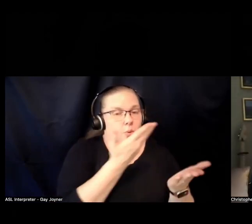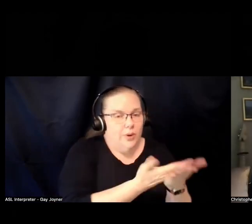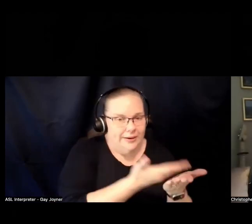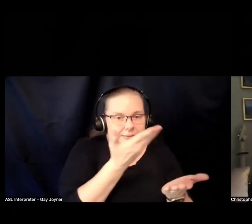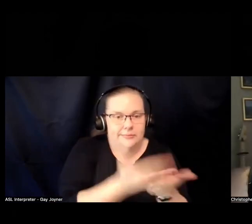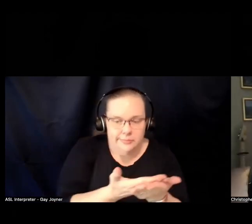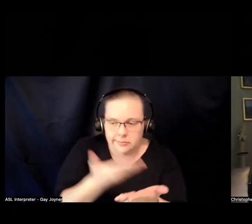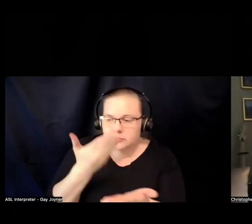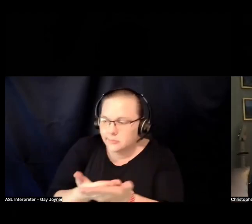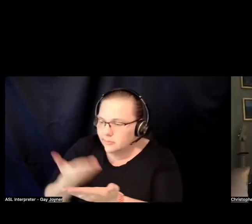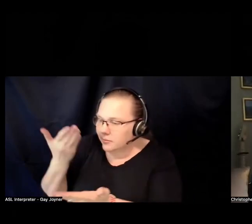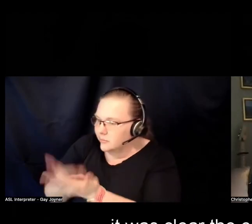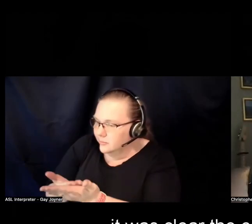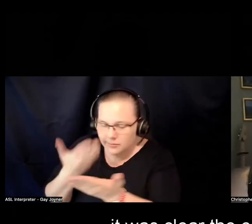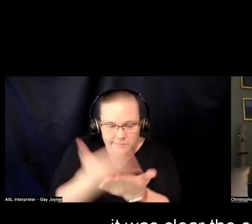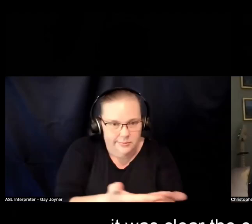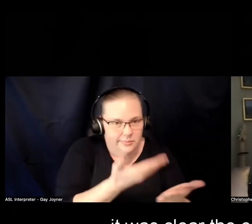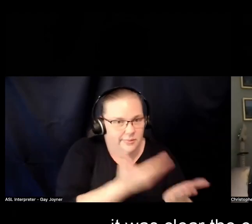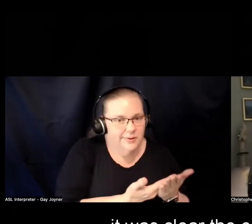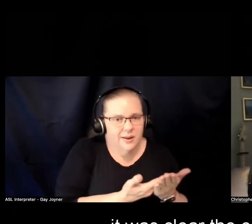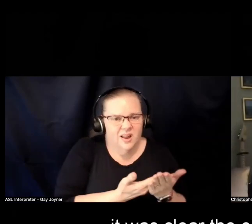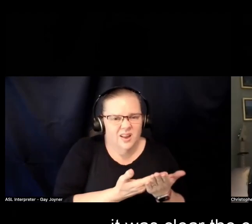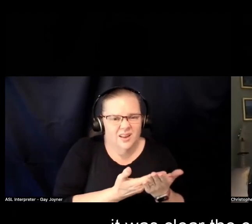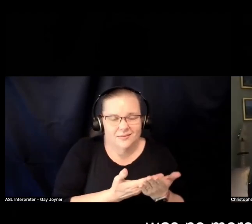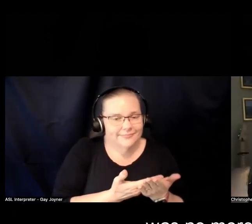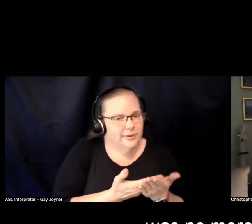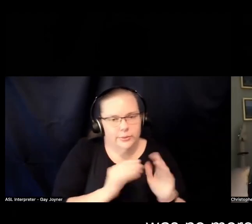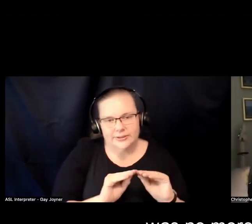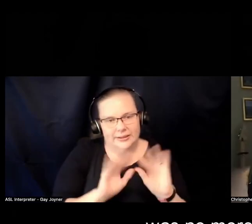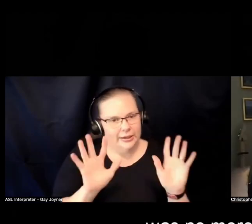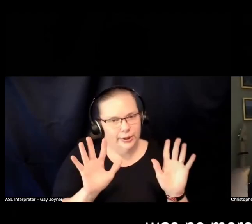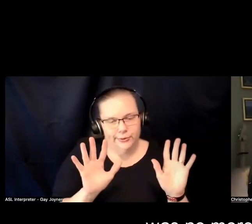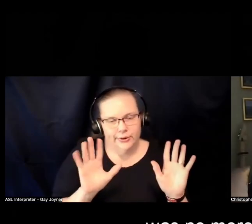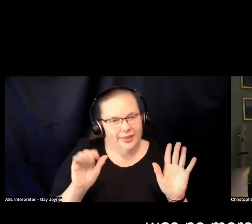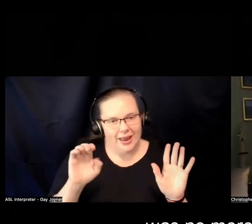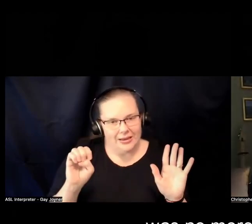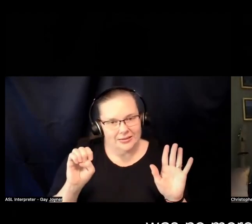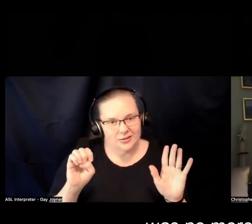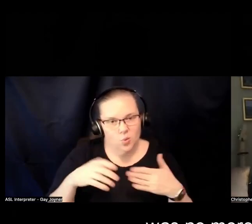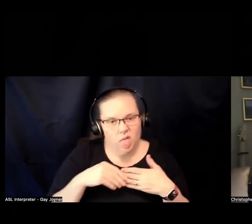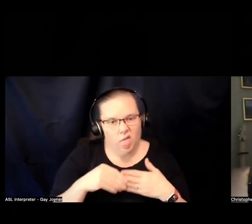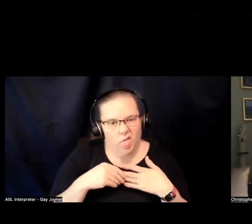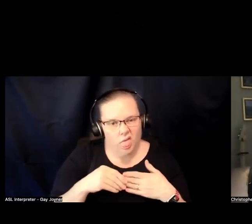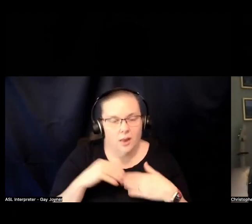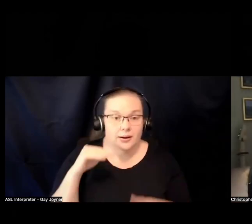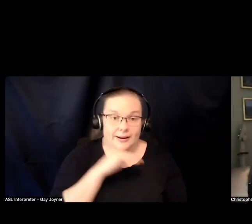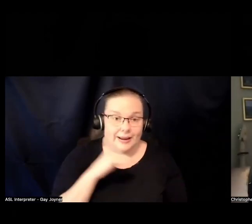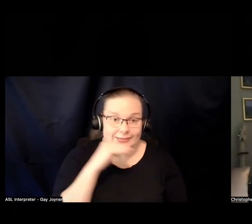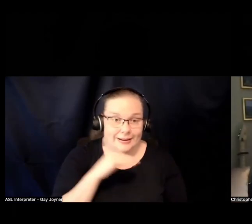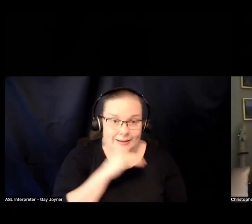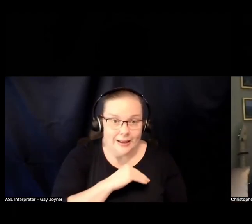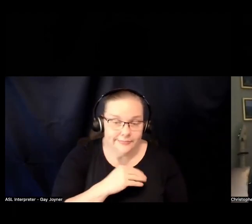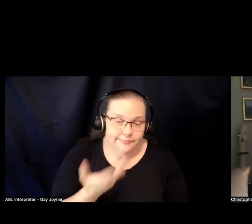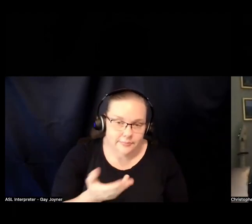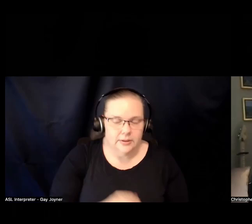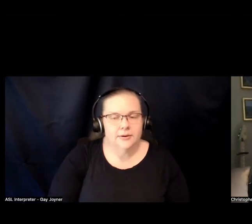in DeSola's story, it was clear the case against Anna Rosenberg was no more than a flimsy tissue of lies.